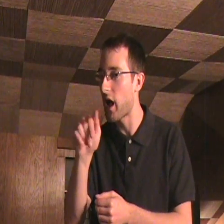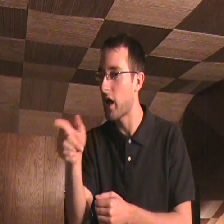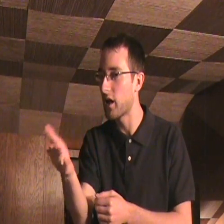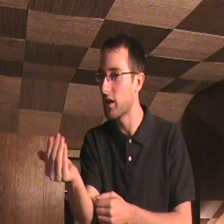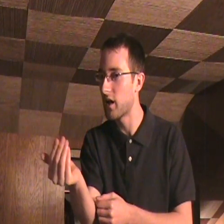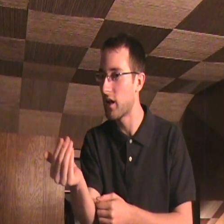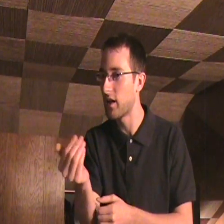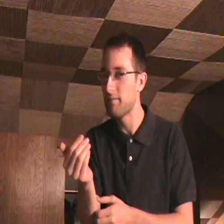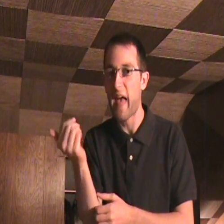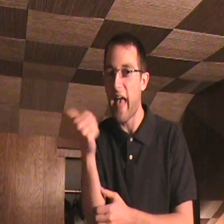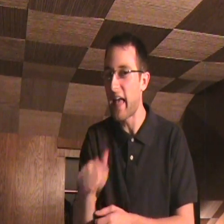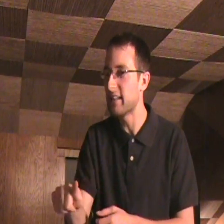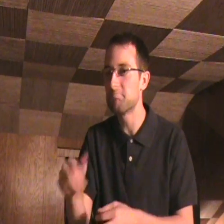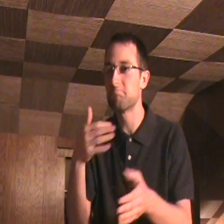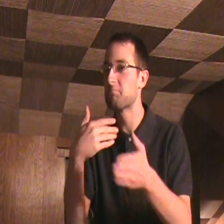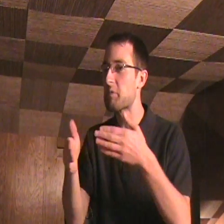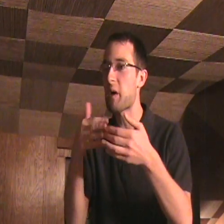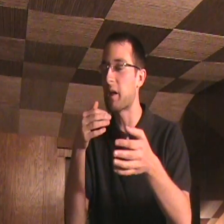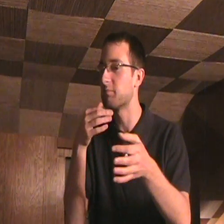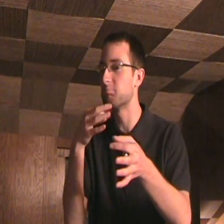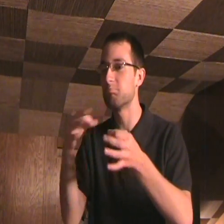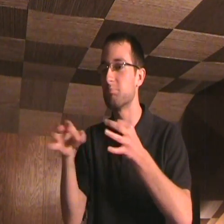Any kind of describing word.